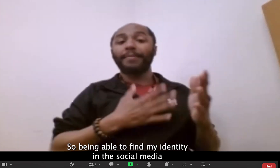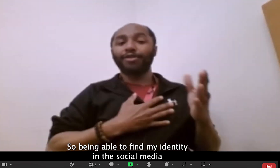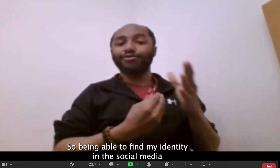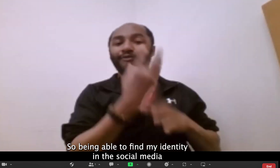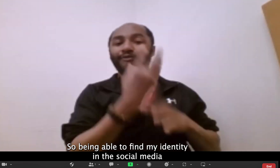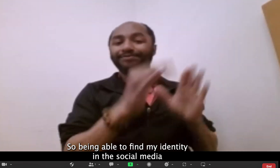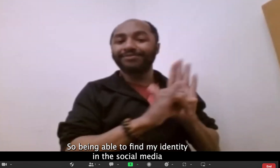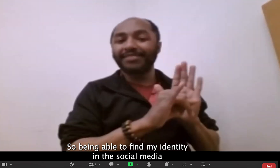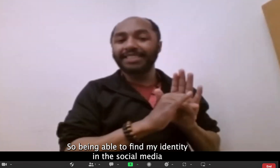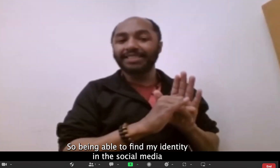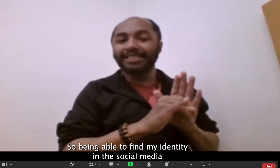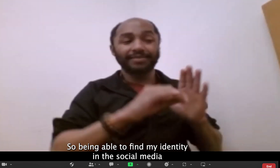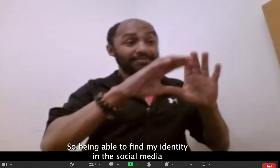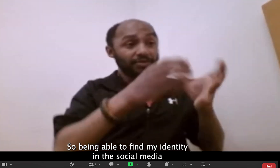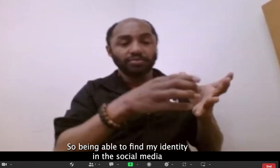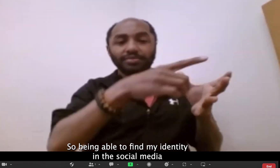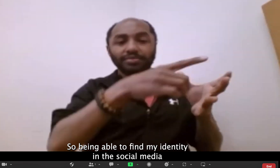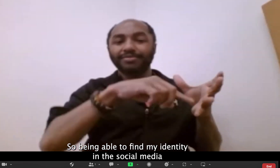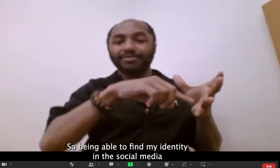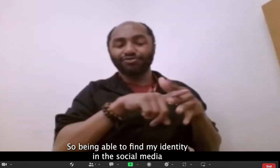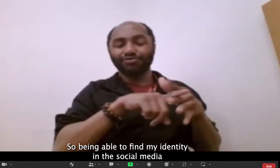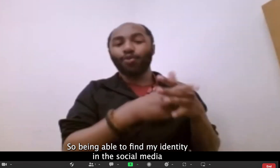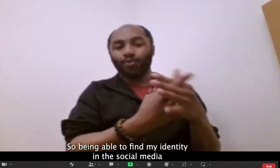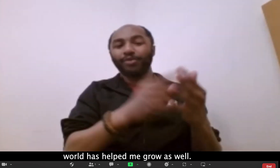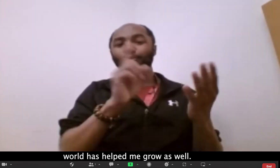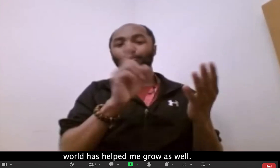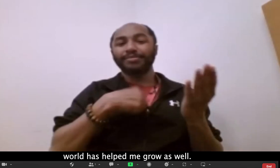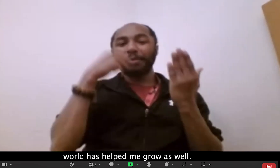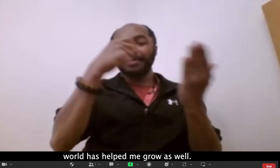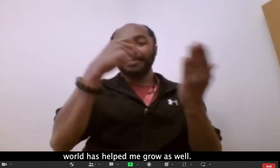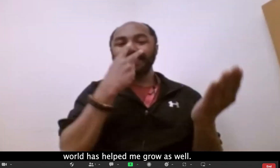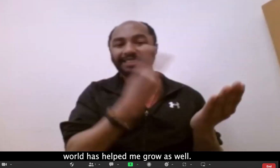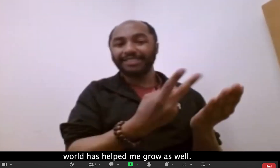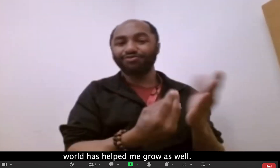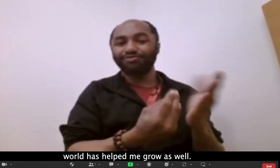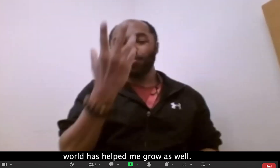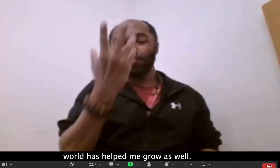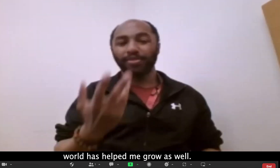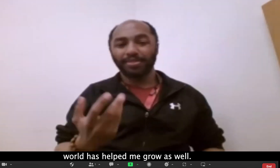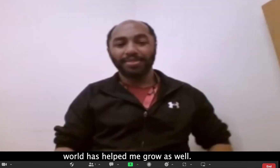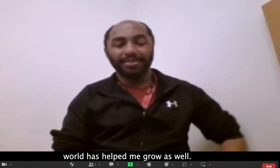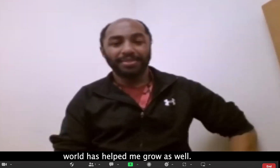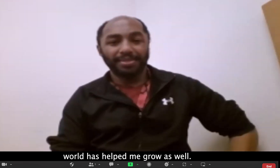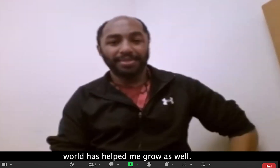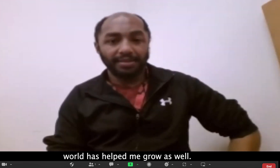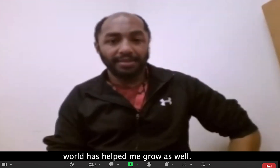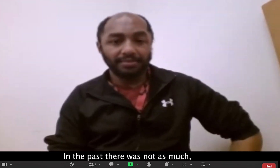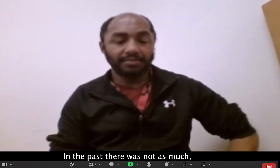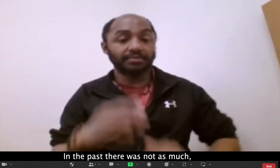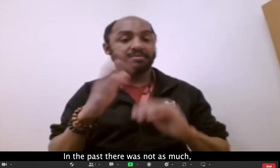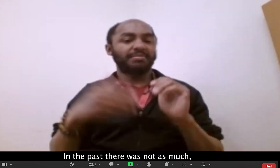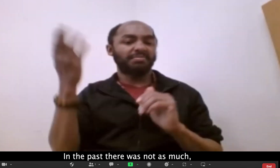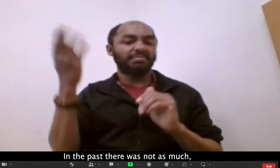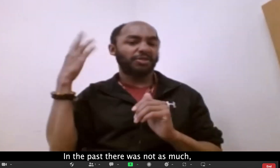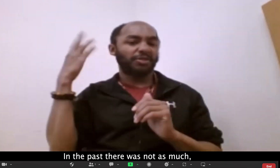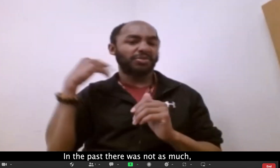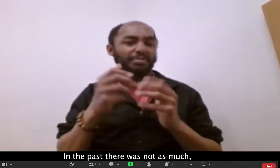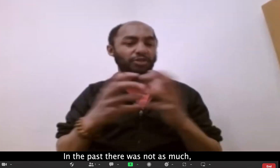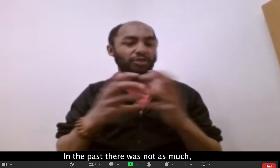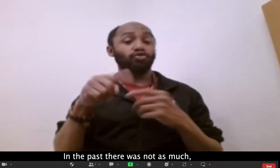being able to find my identity in the social media world has helped me grow as well. In the past, there was not as much, but